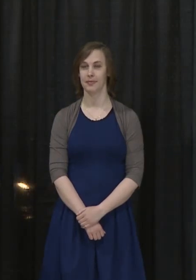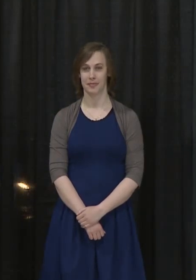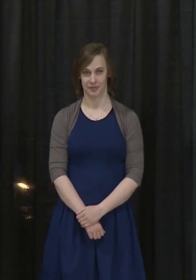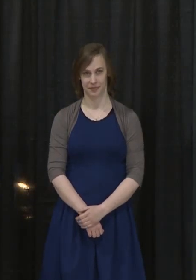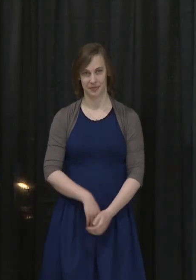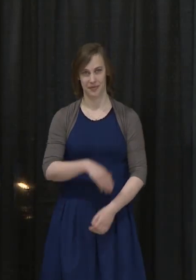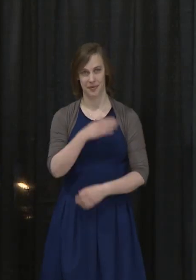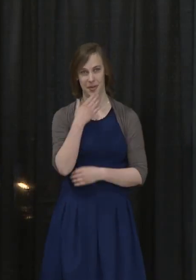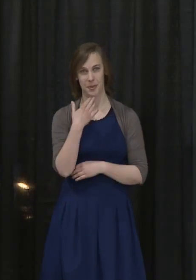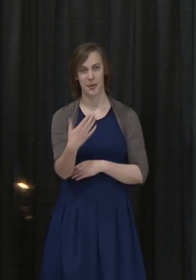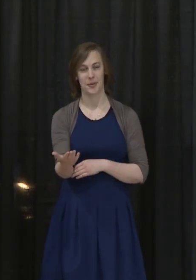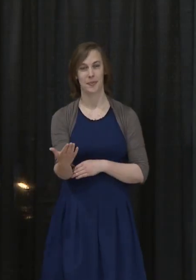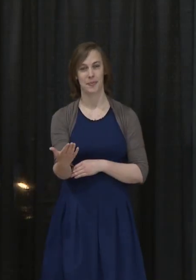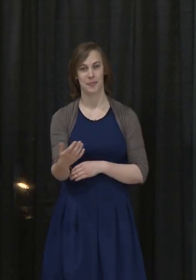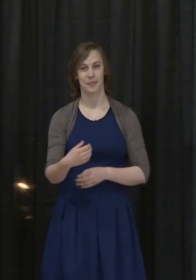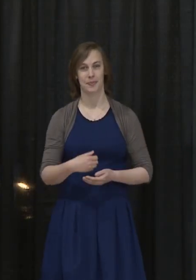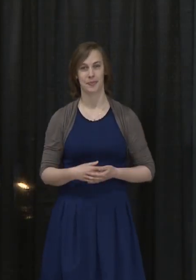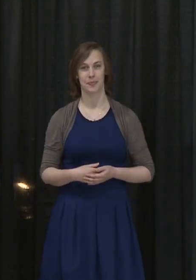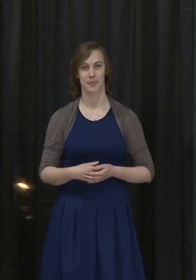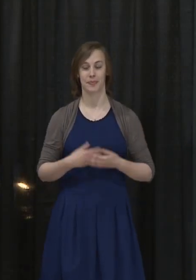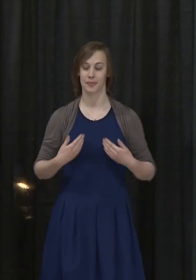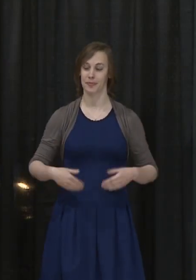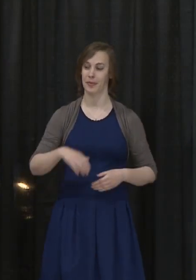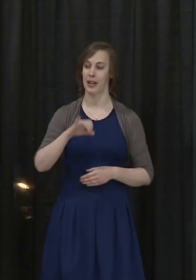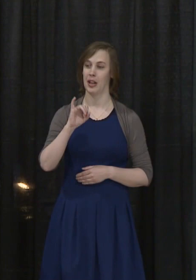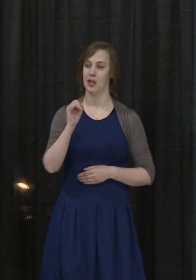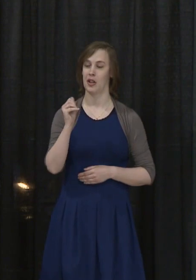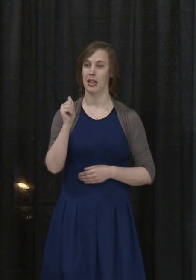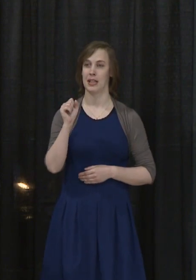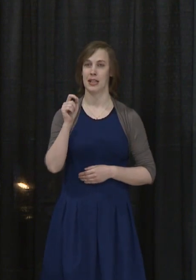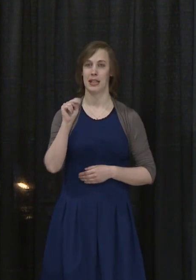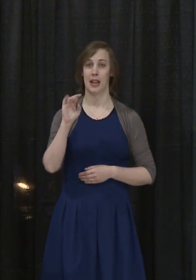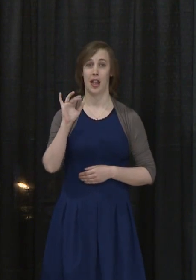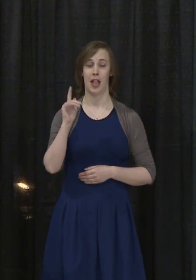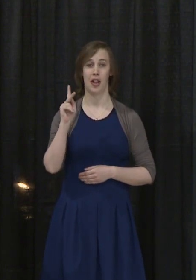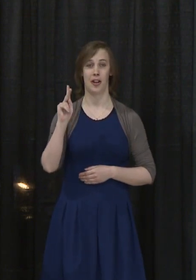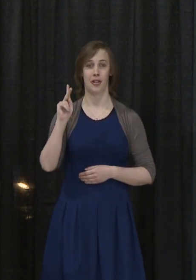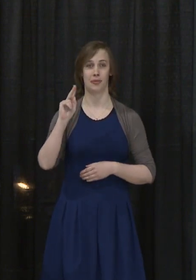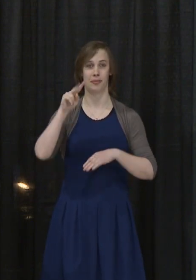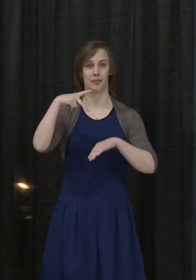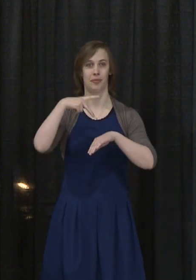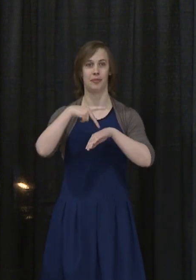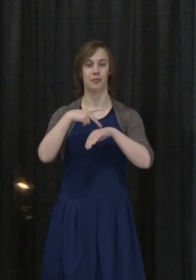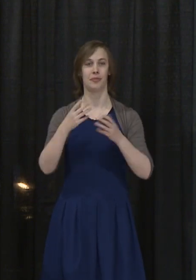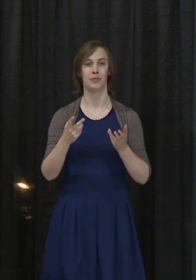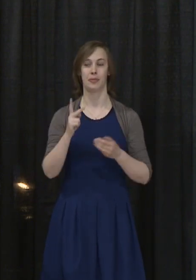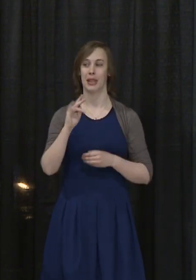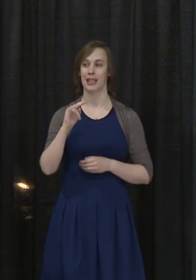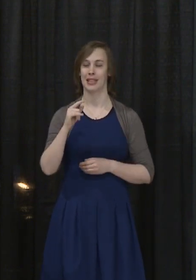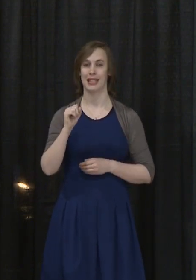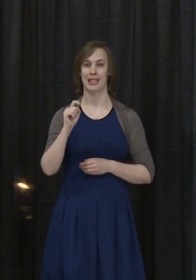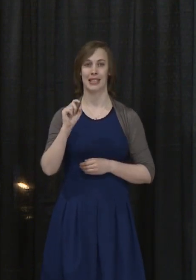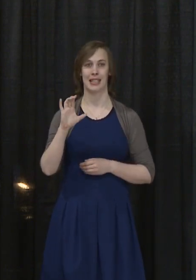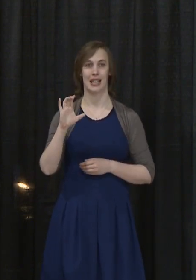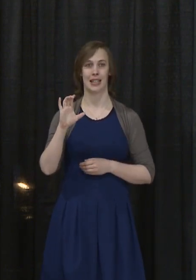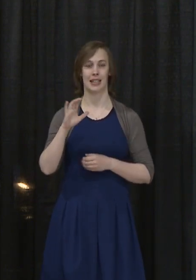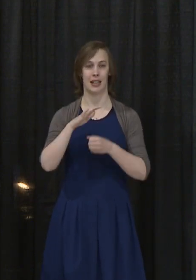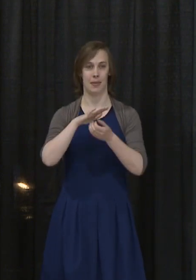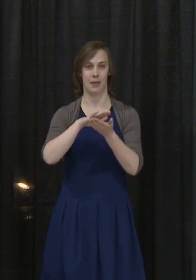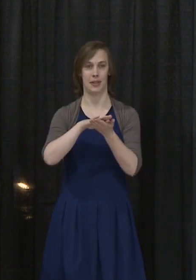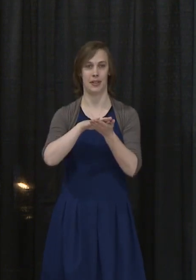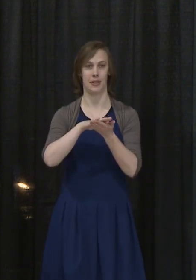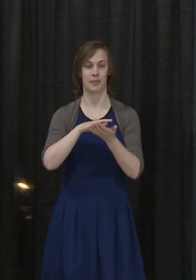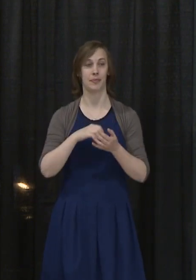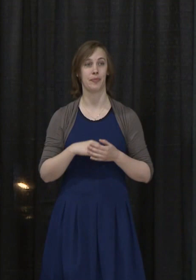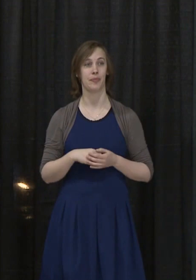Good morning. I'm Jason Clark, the principal of Kingstec Campus. As we begin this convocation, we'd like to